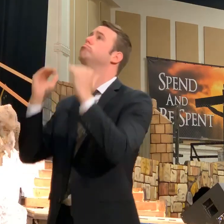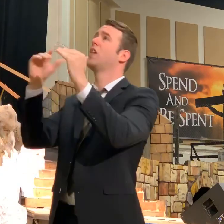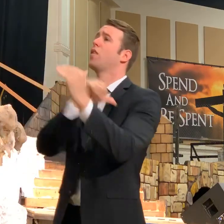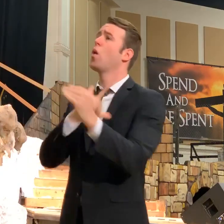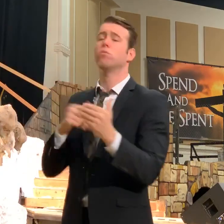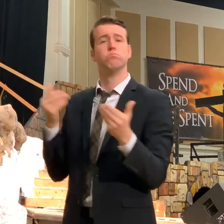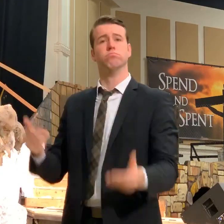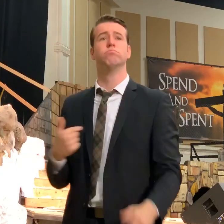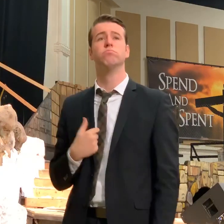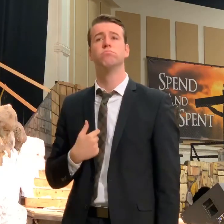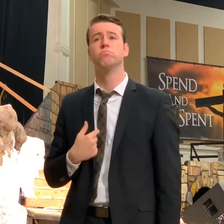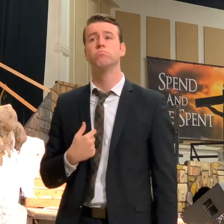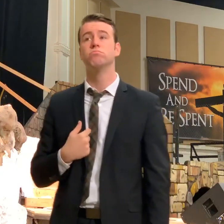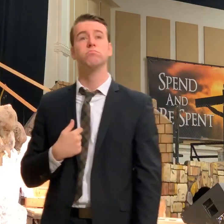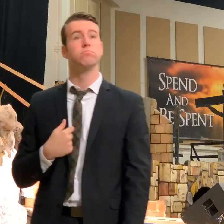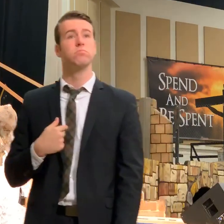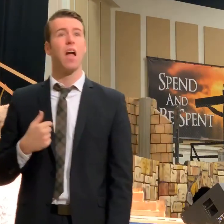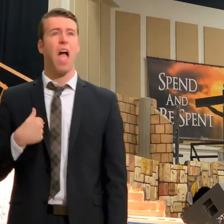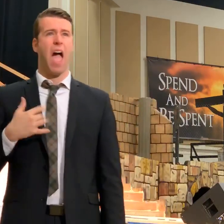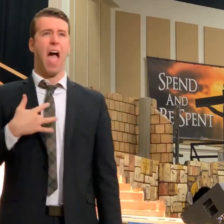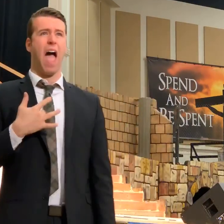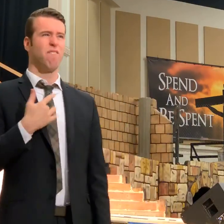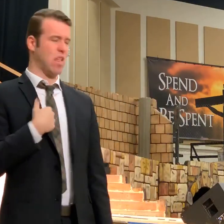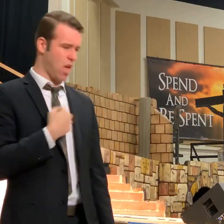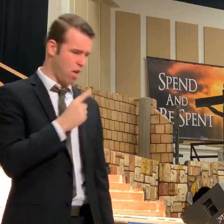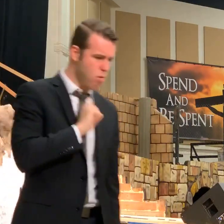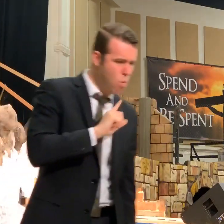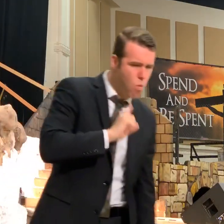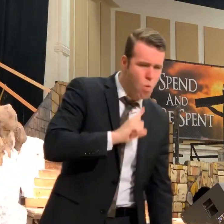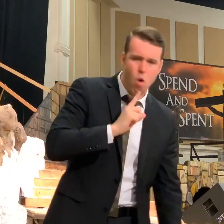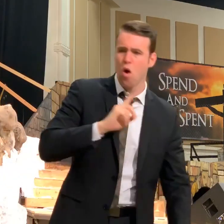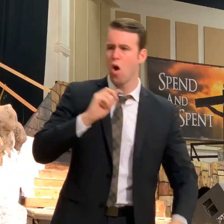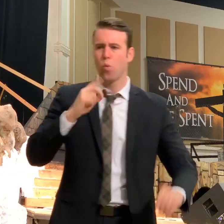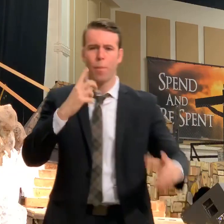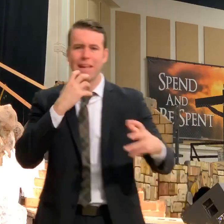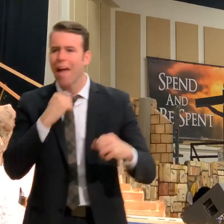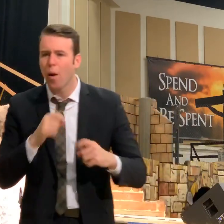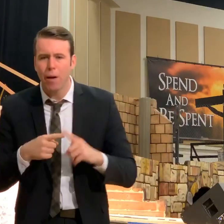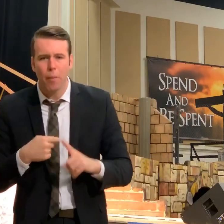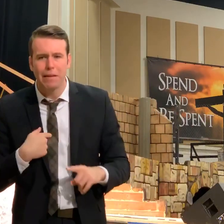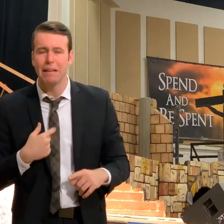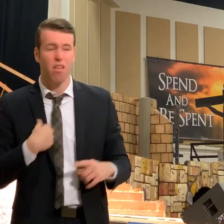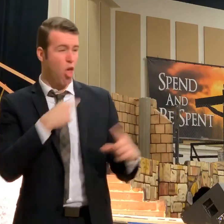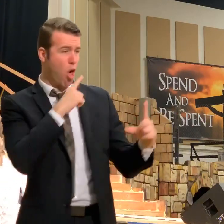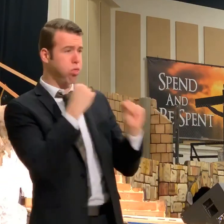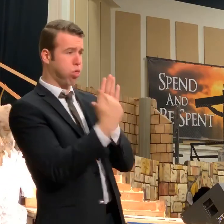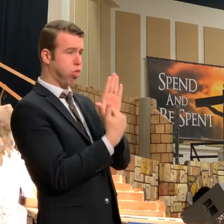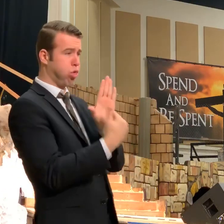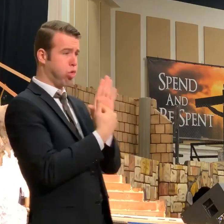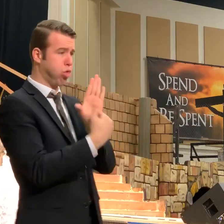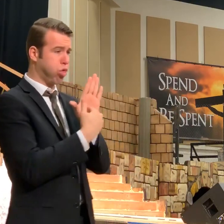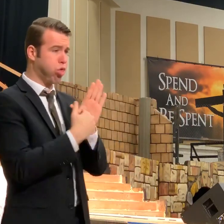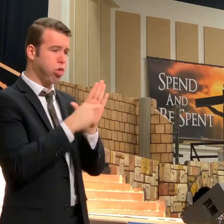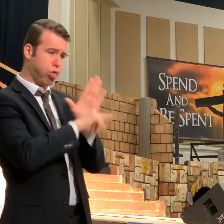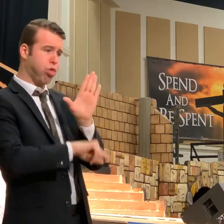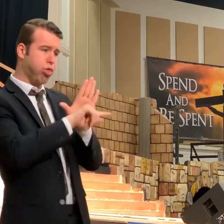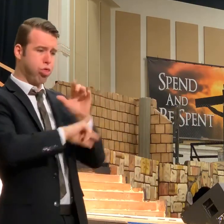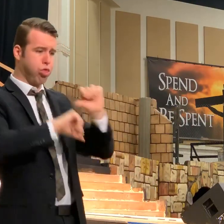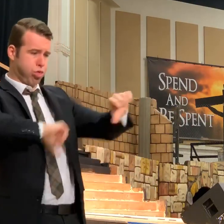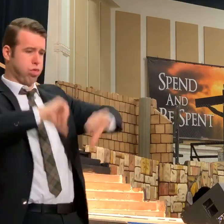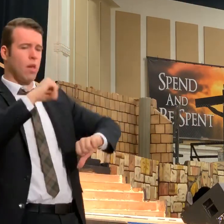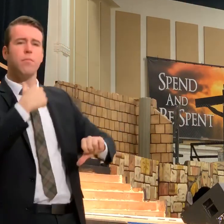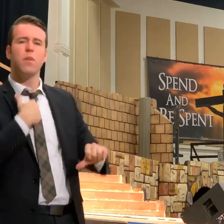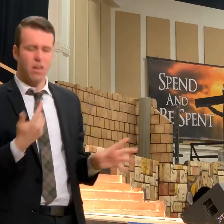Because I feel like I'm all alone. I feel like nobody cares. I feel like they've been and talking about me and misusing me and